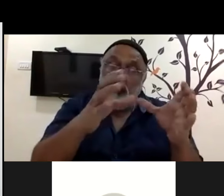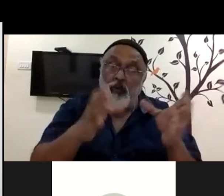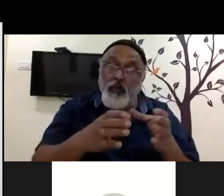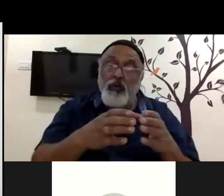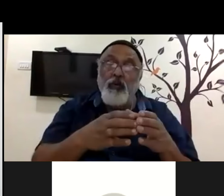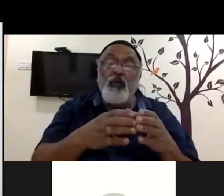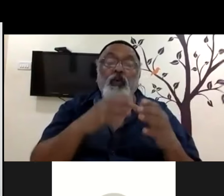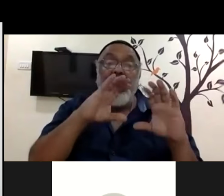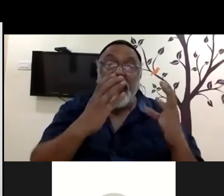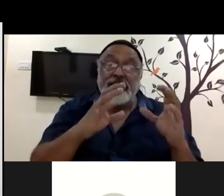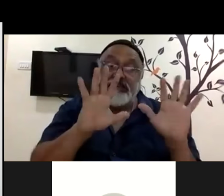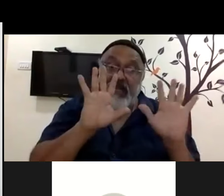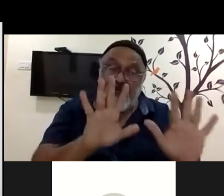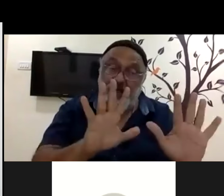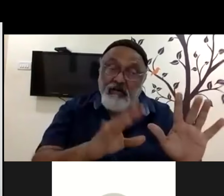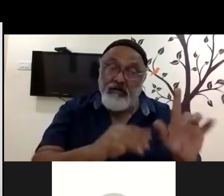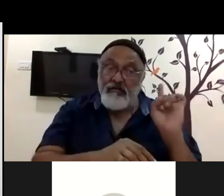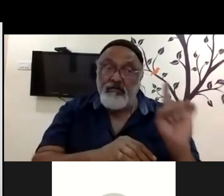class 10th